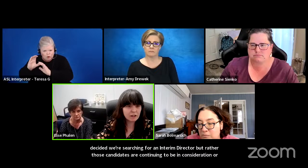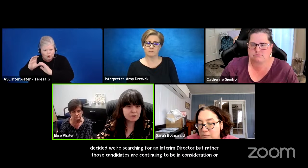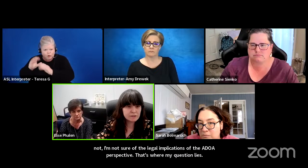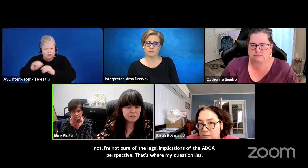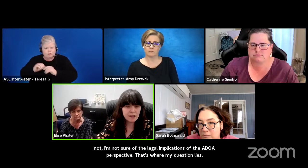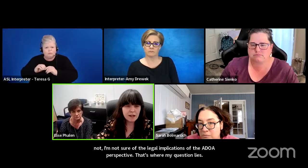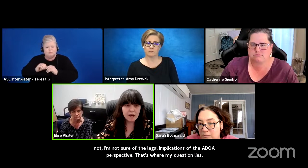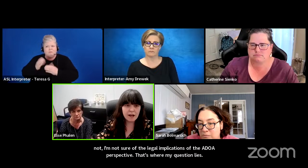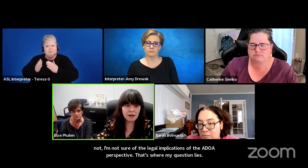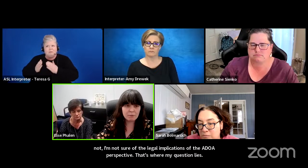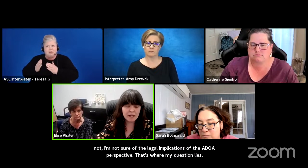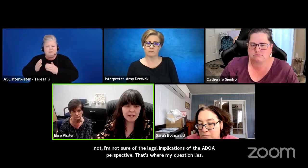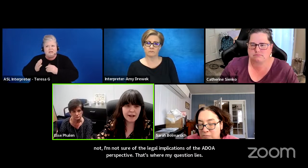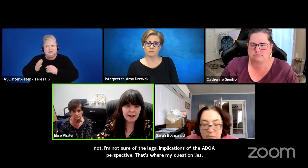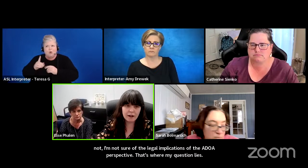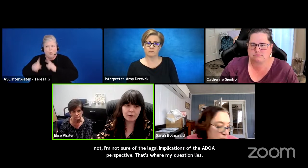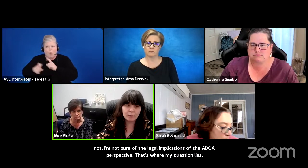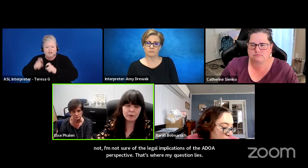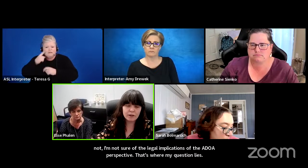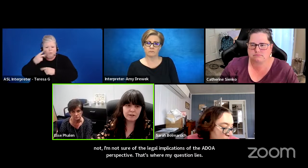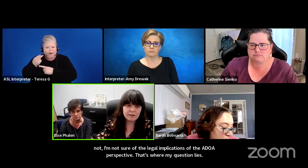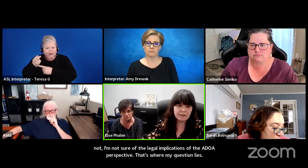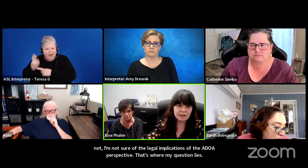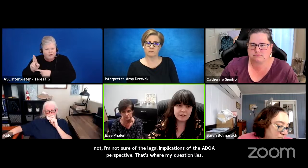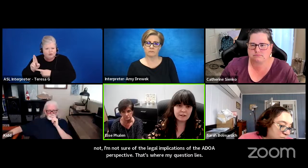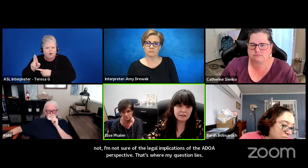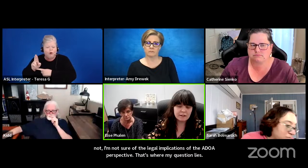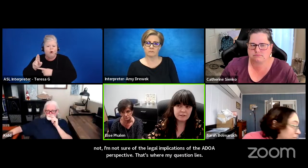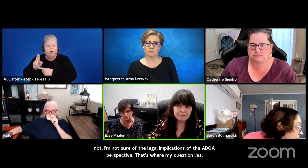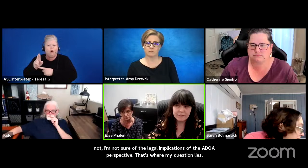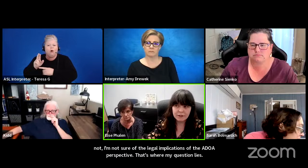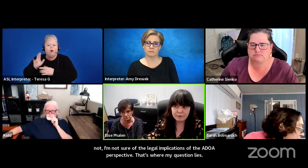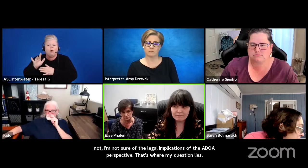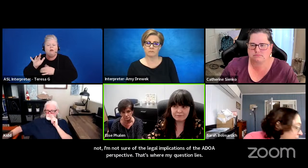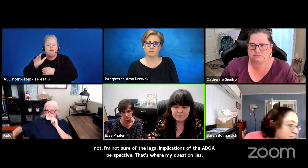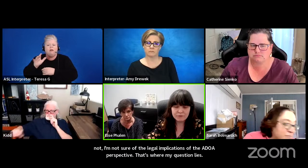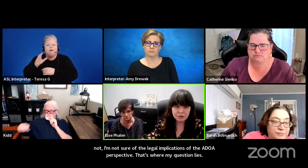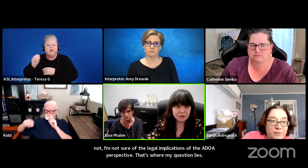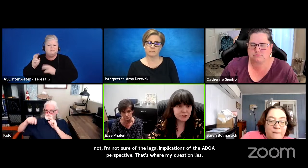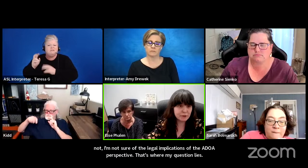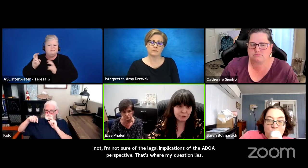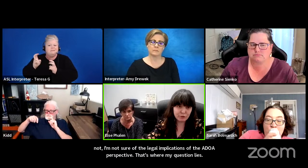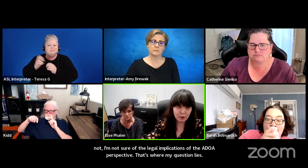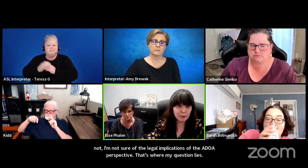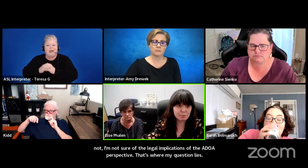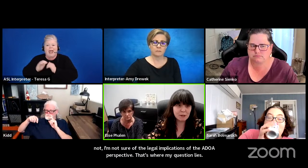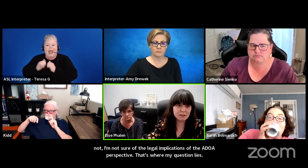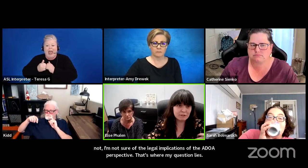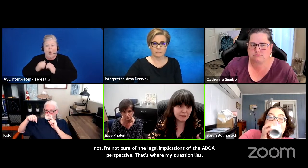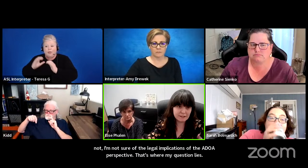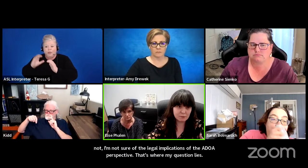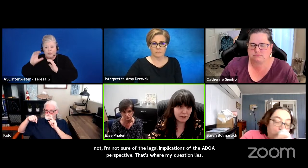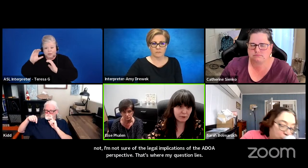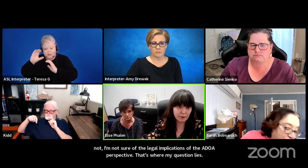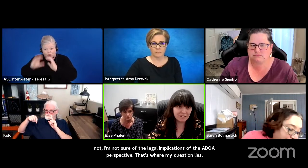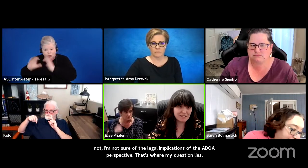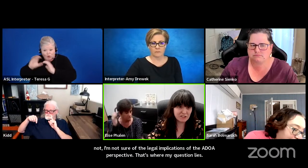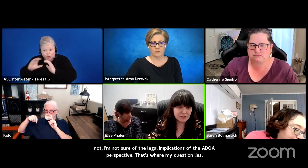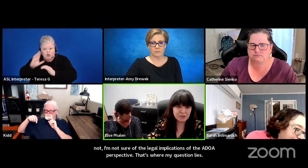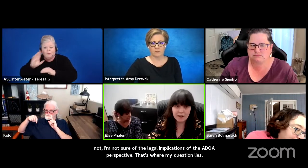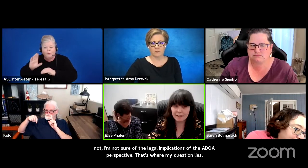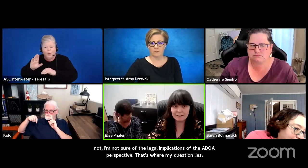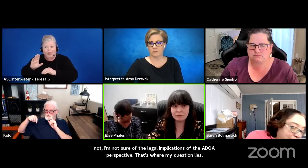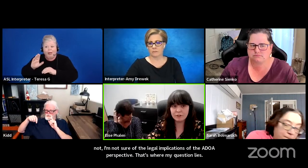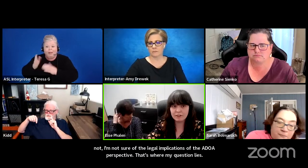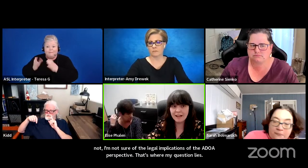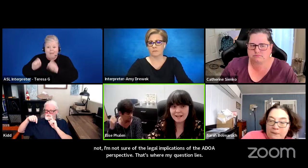HR goes, and how the, search going forward may be affected by the way the